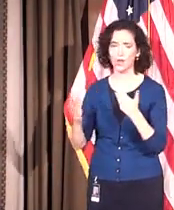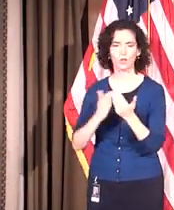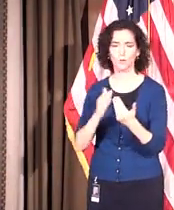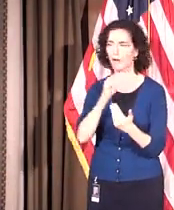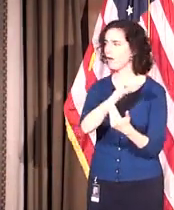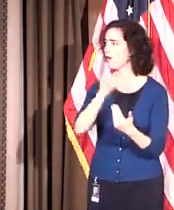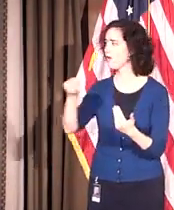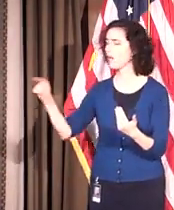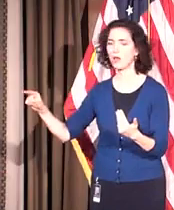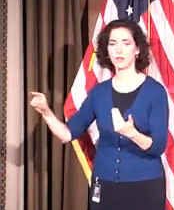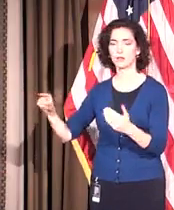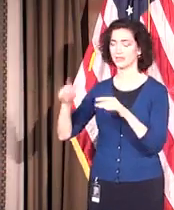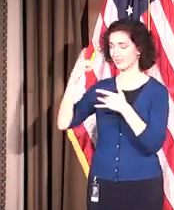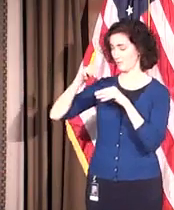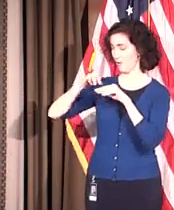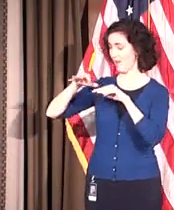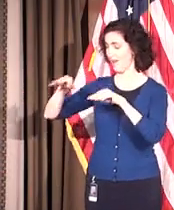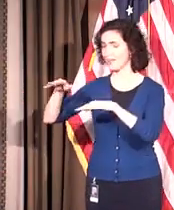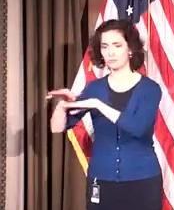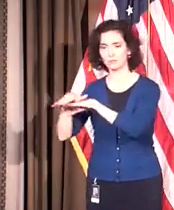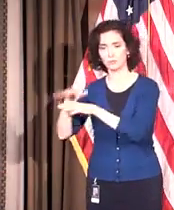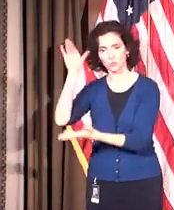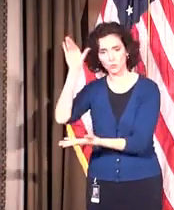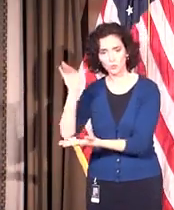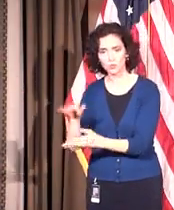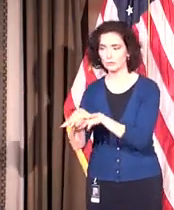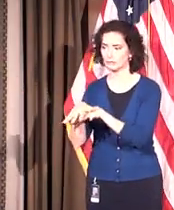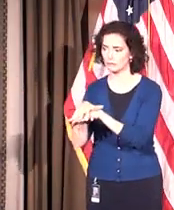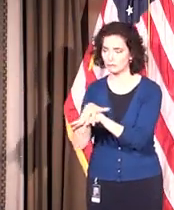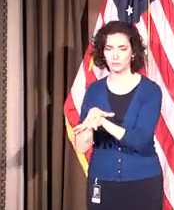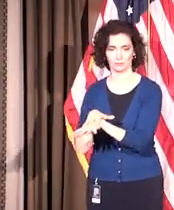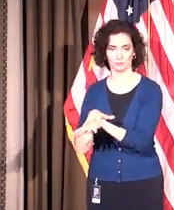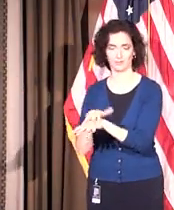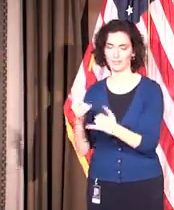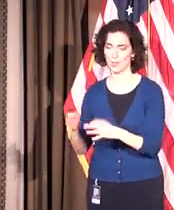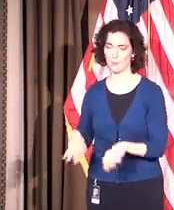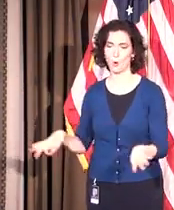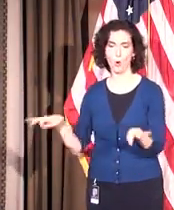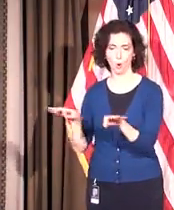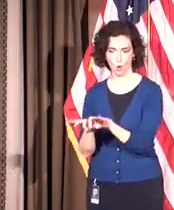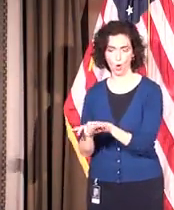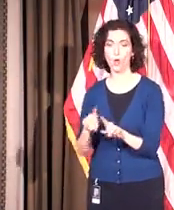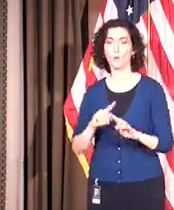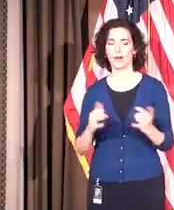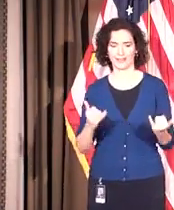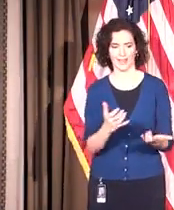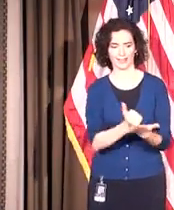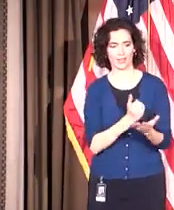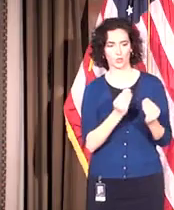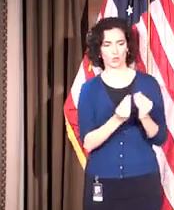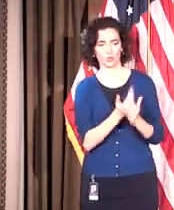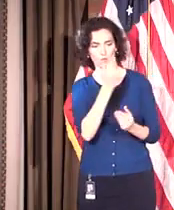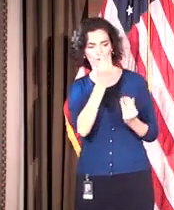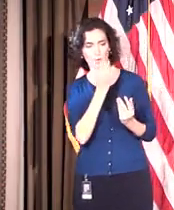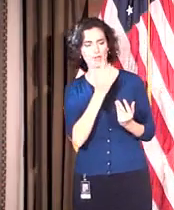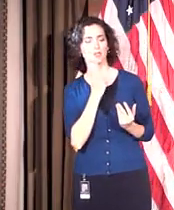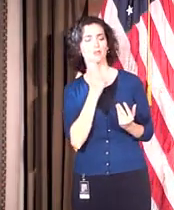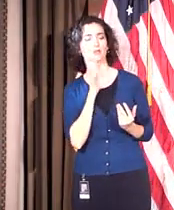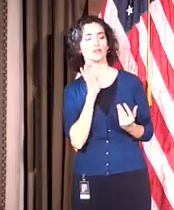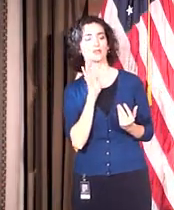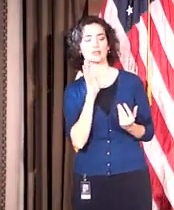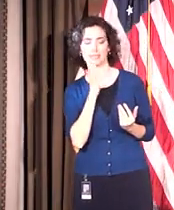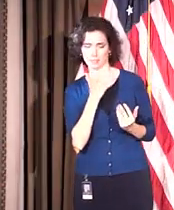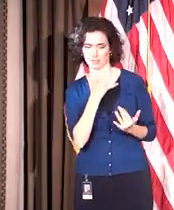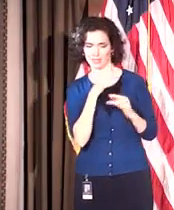reduce transmission. The mitigation measures remain an important way. It's just that as we see additional data that really seems to be driving a lot of